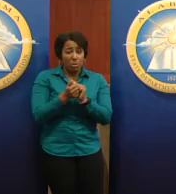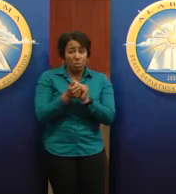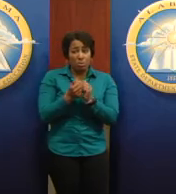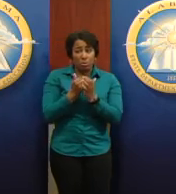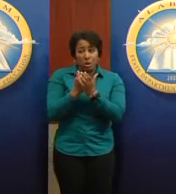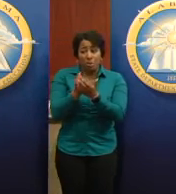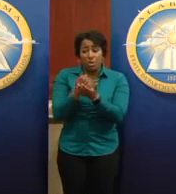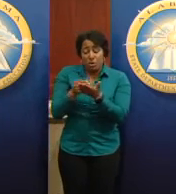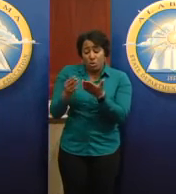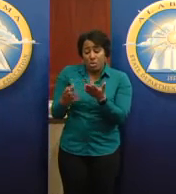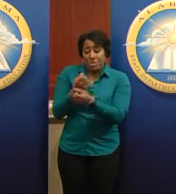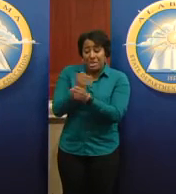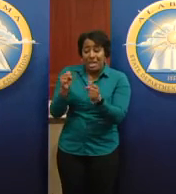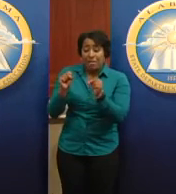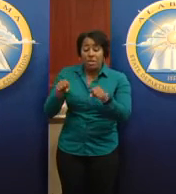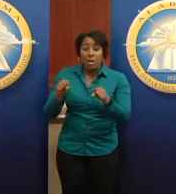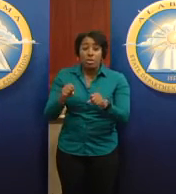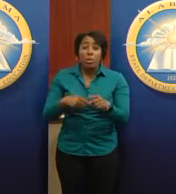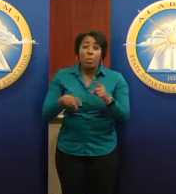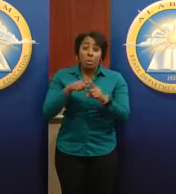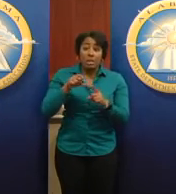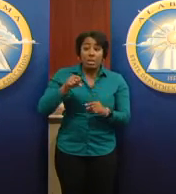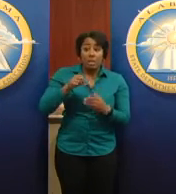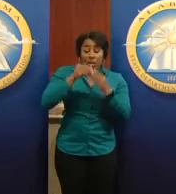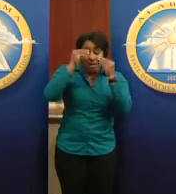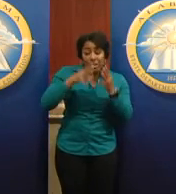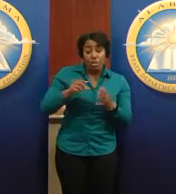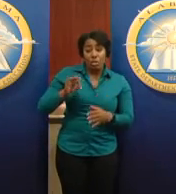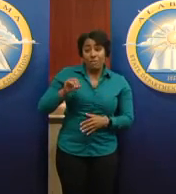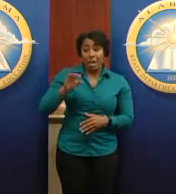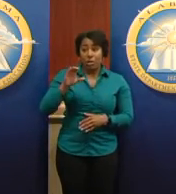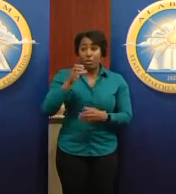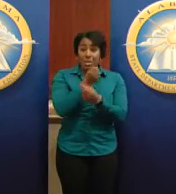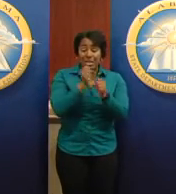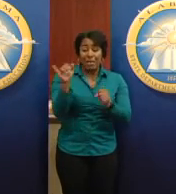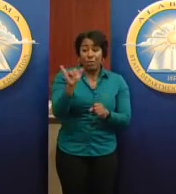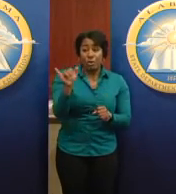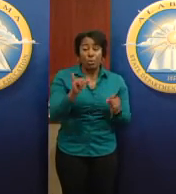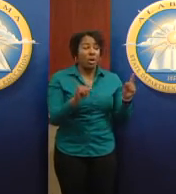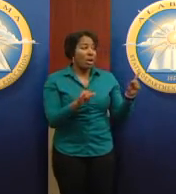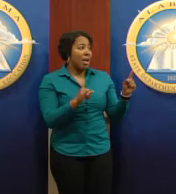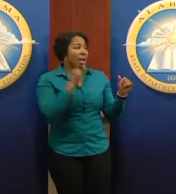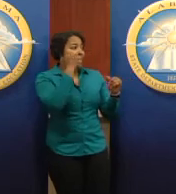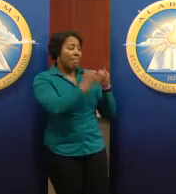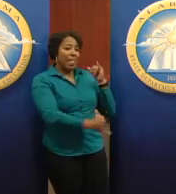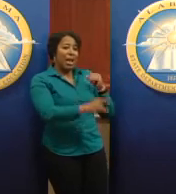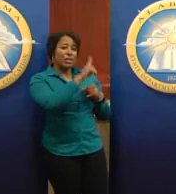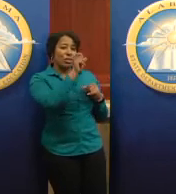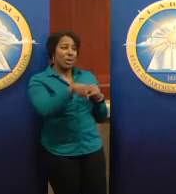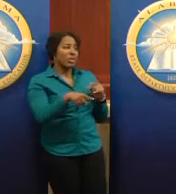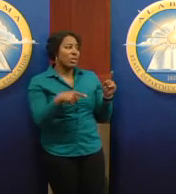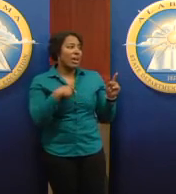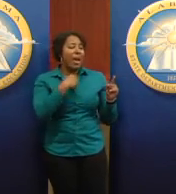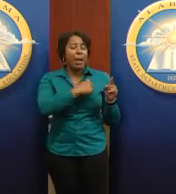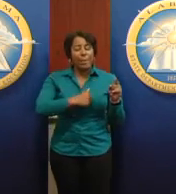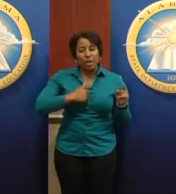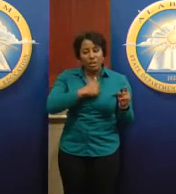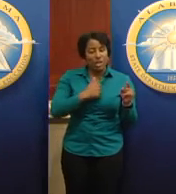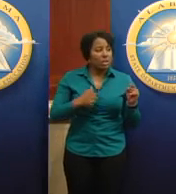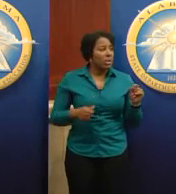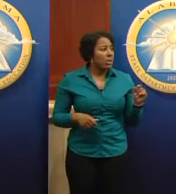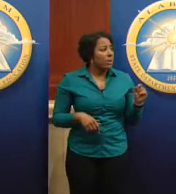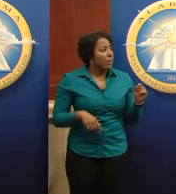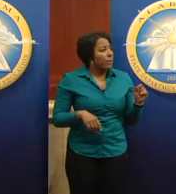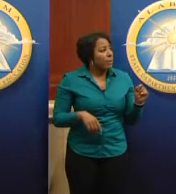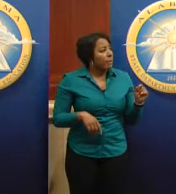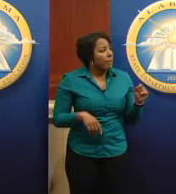as possible, and teachers and faculty too, by the way. Actually, one last question. I apologize. You mentioned